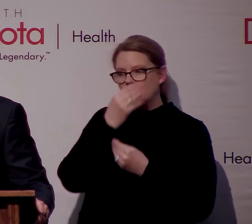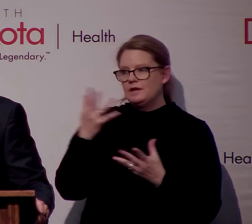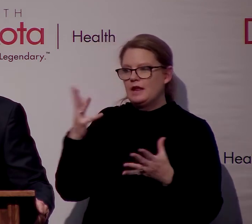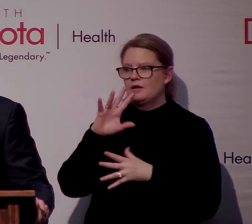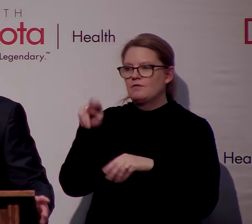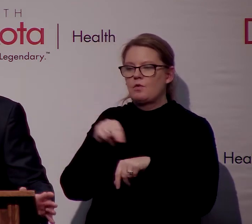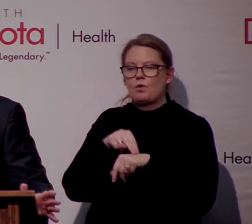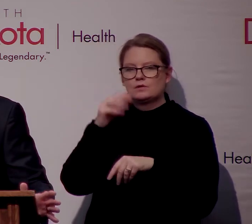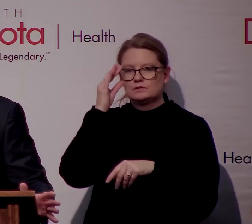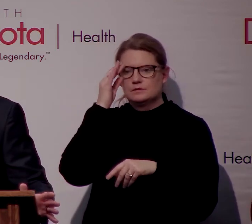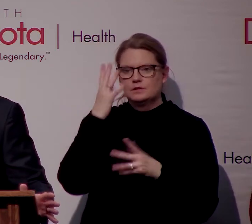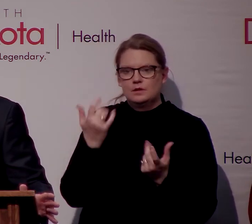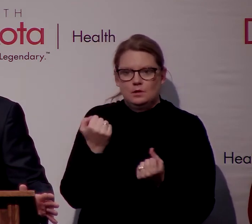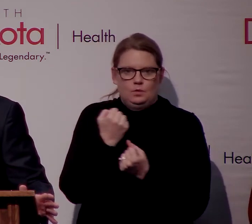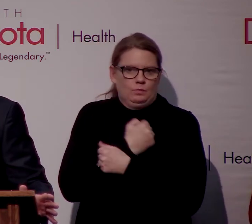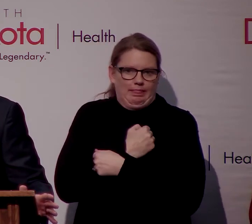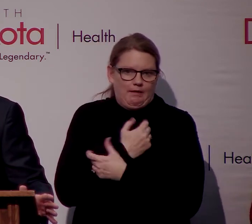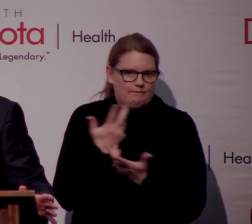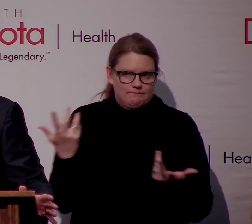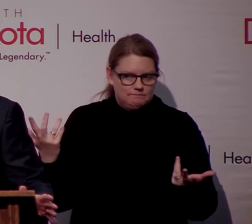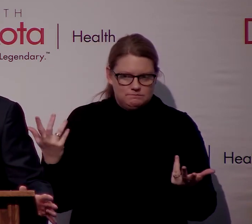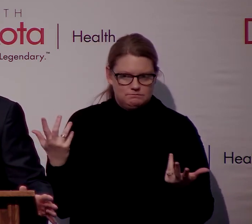is we'd love to have